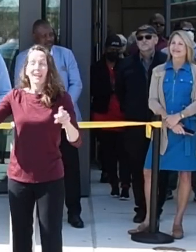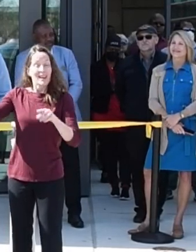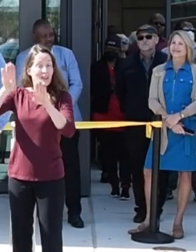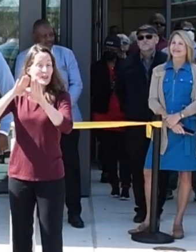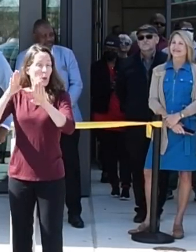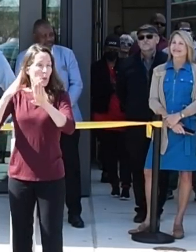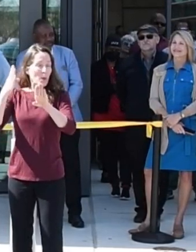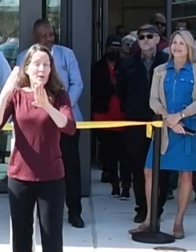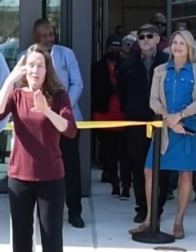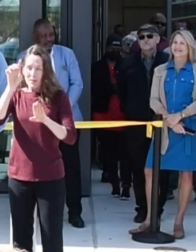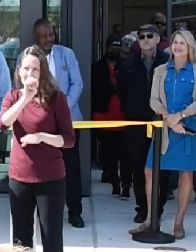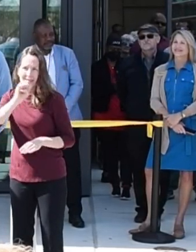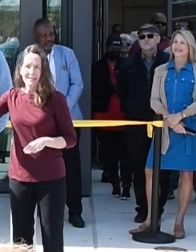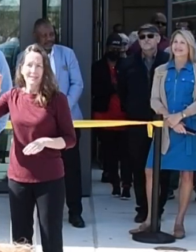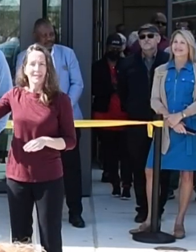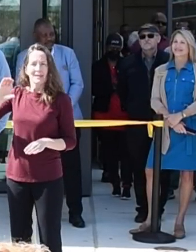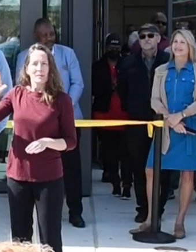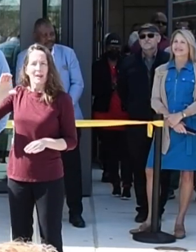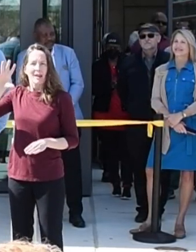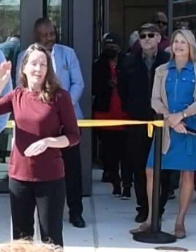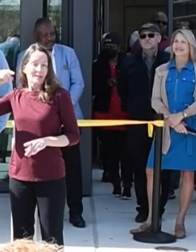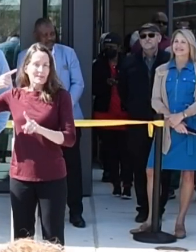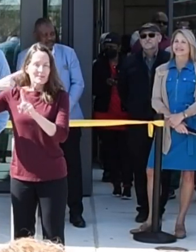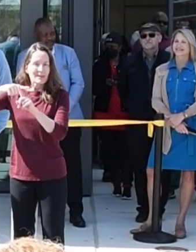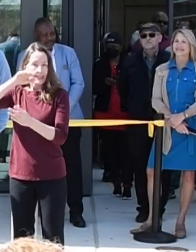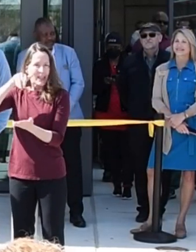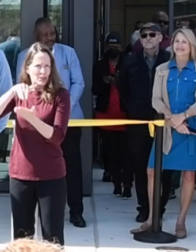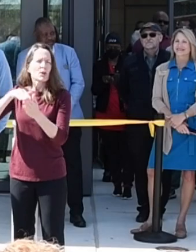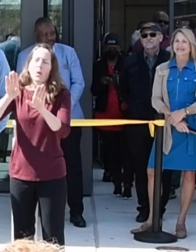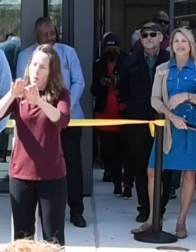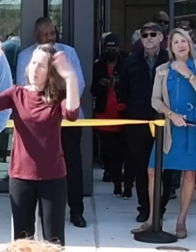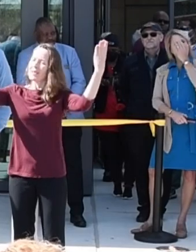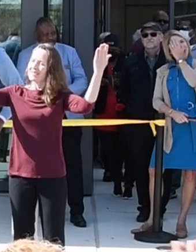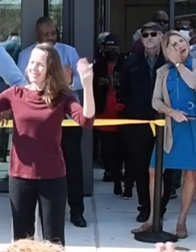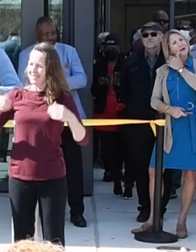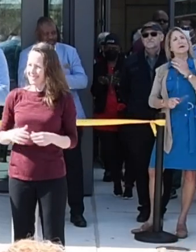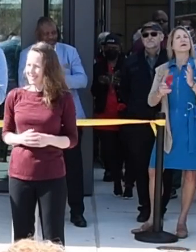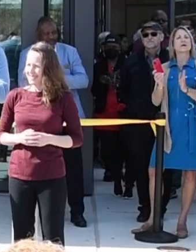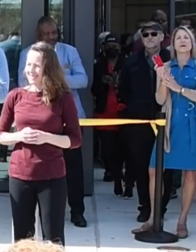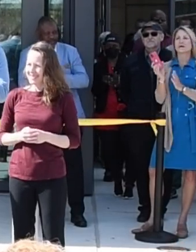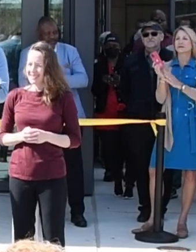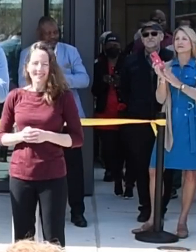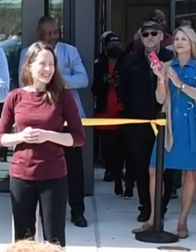East Columbia 50 Plus Center open today.